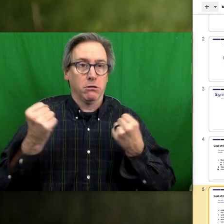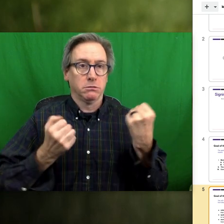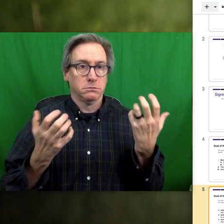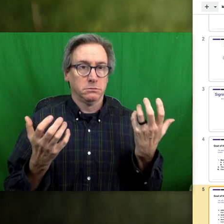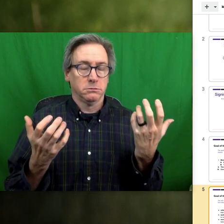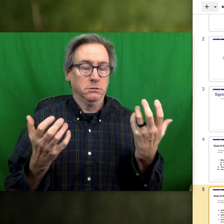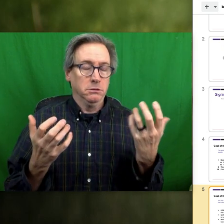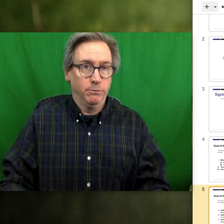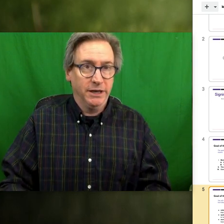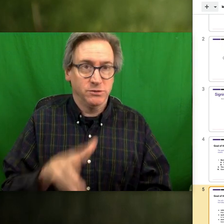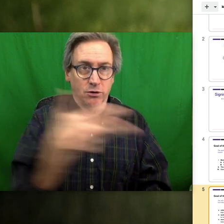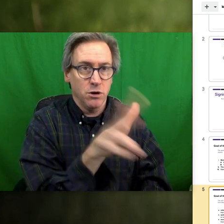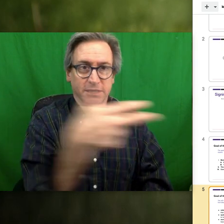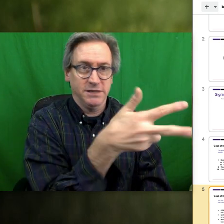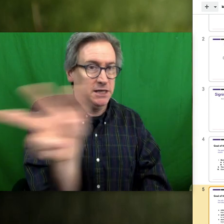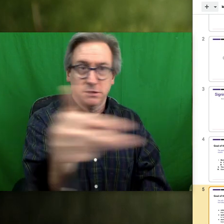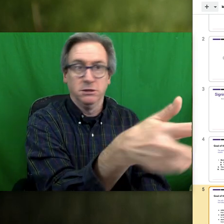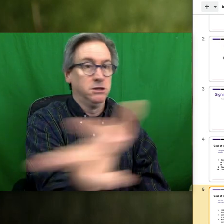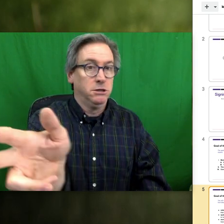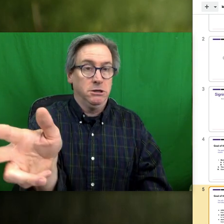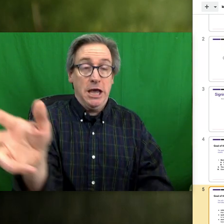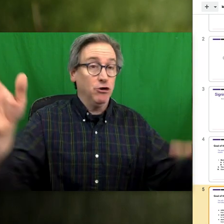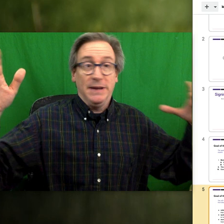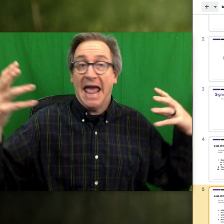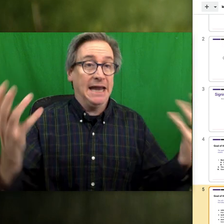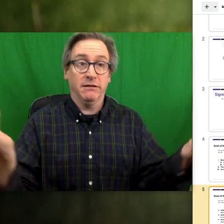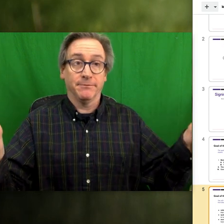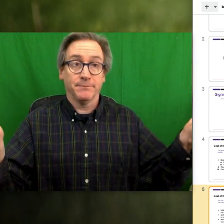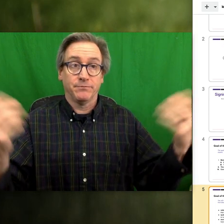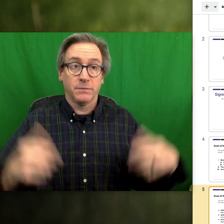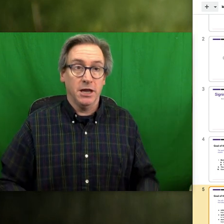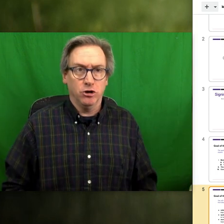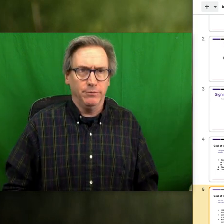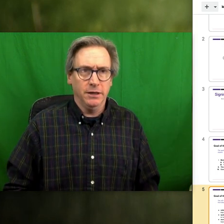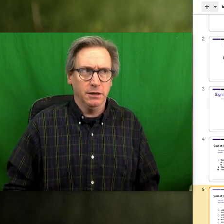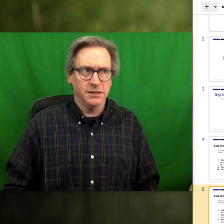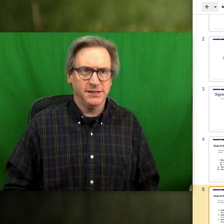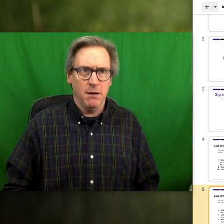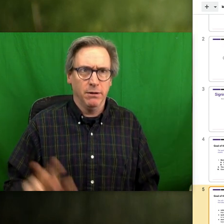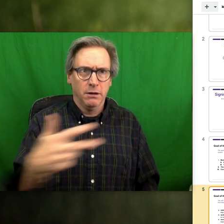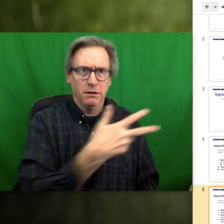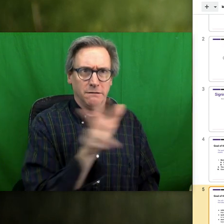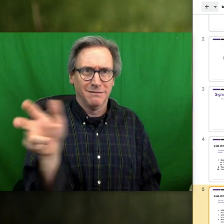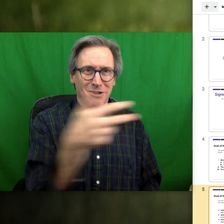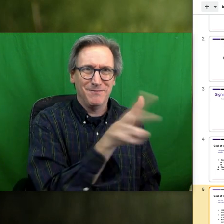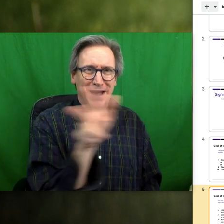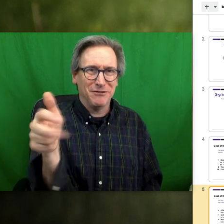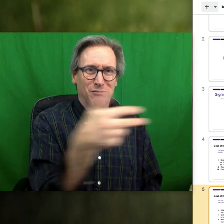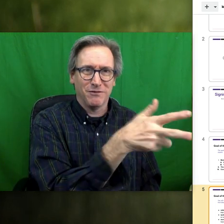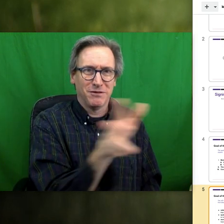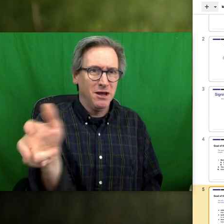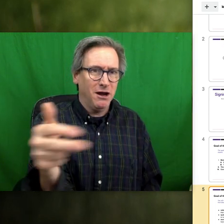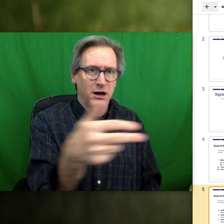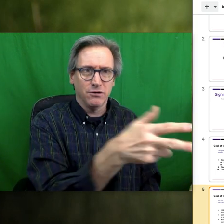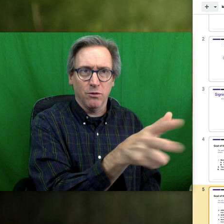car. Because we don't know what this is. It could be anything. It could be a sub. going back and